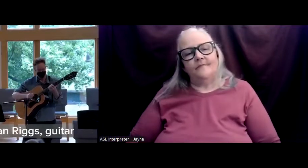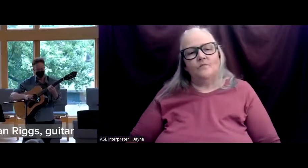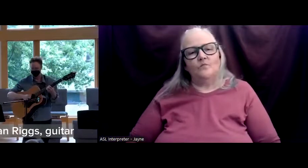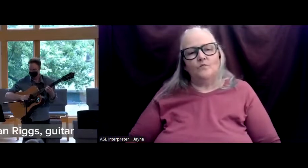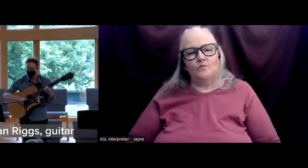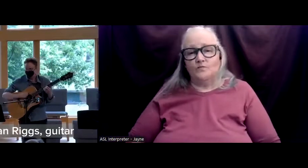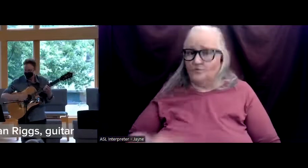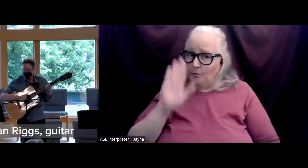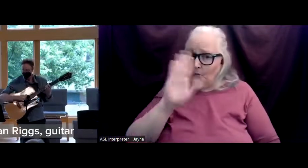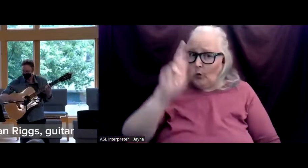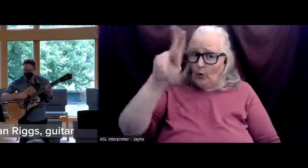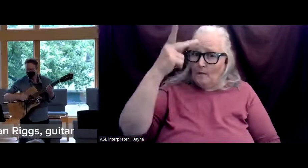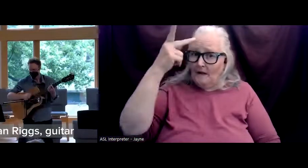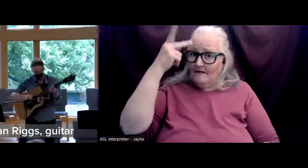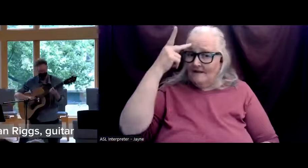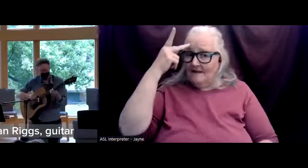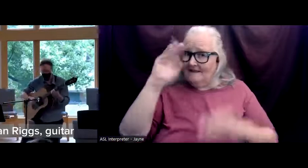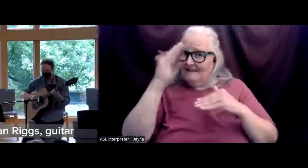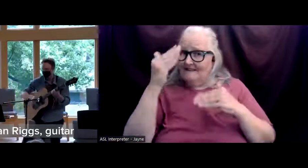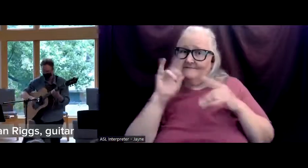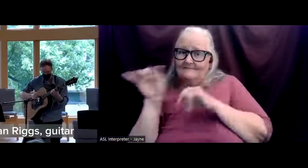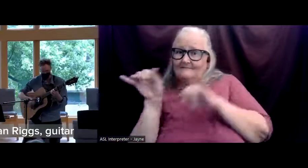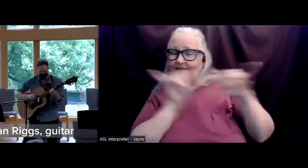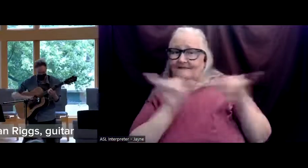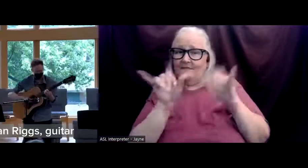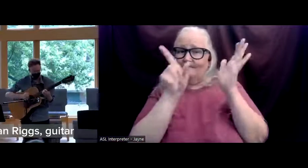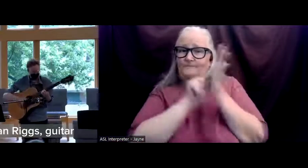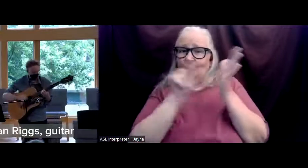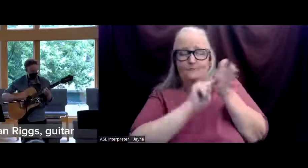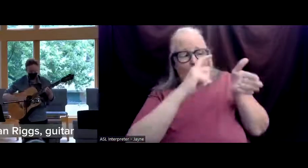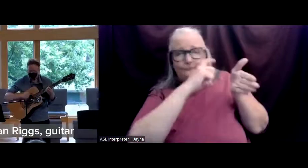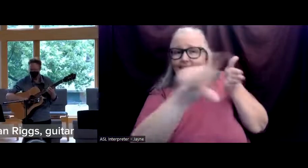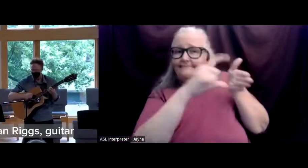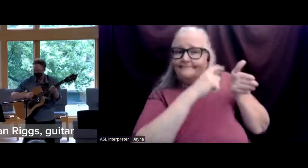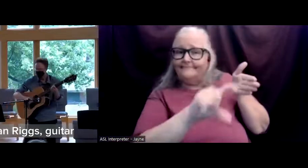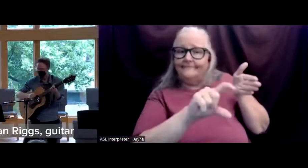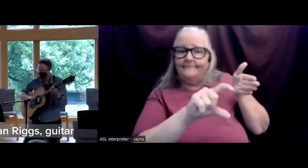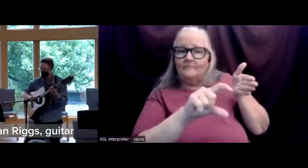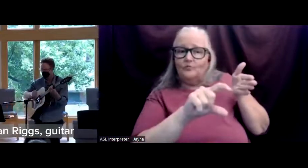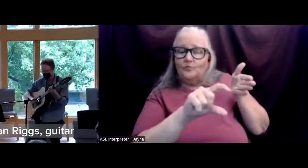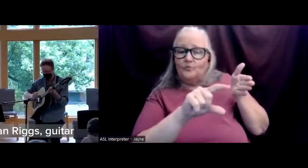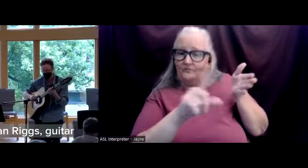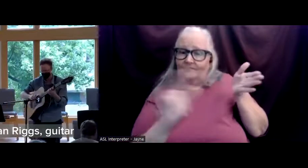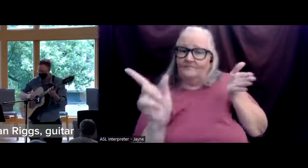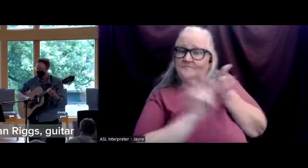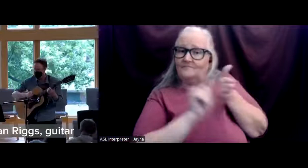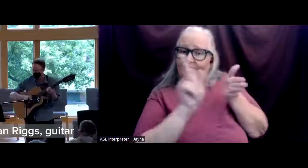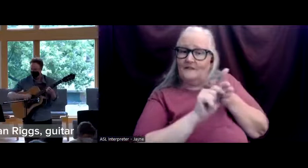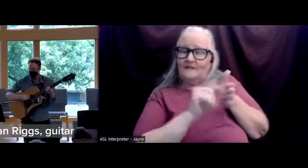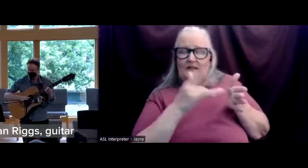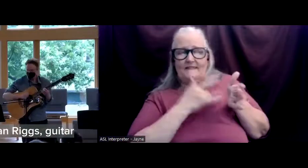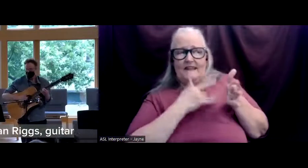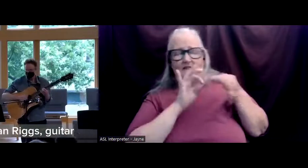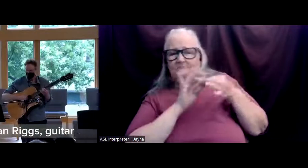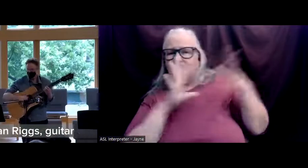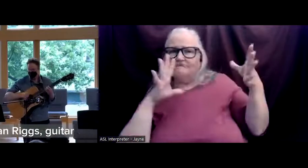Oh, do your politics fit between the headlines? Are they written in newsprint? Are they distant?